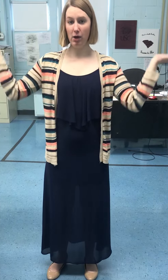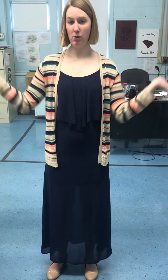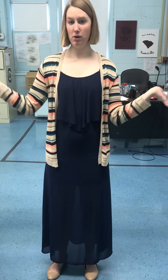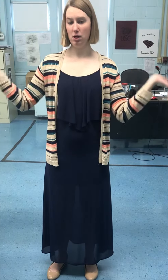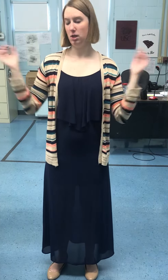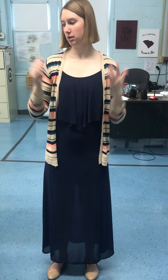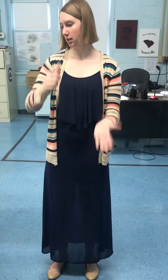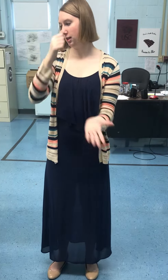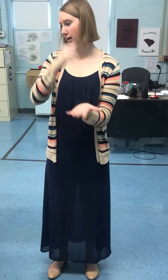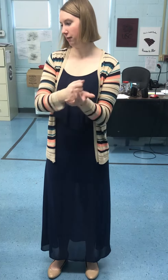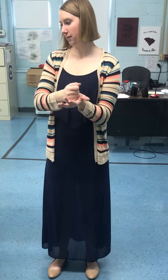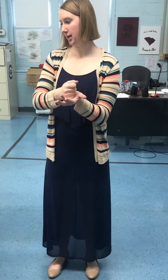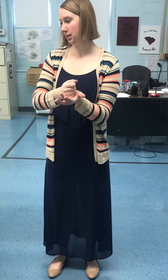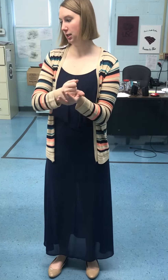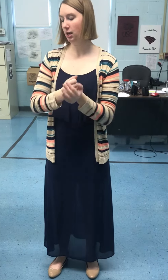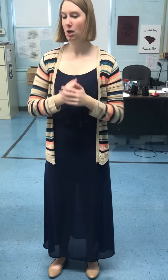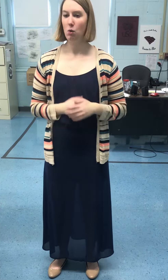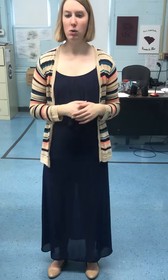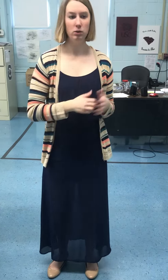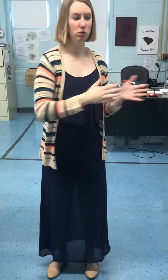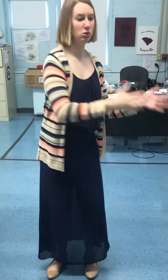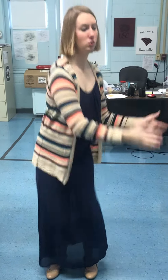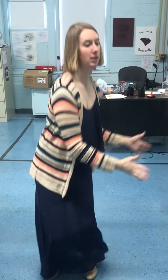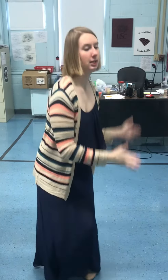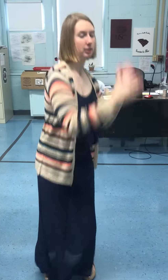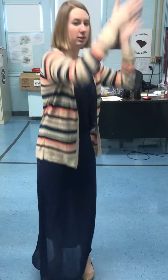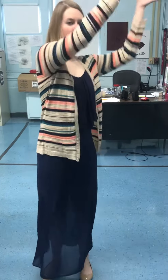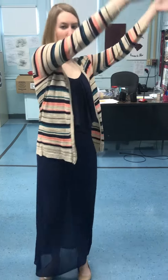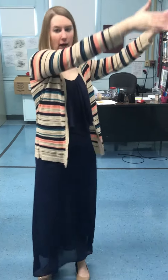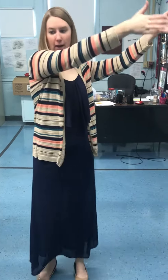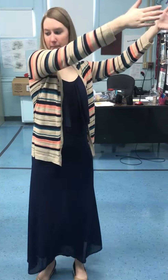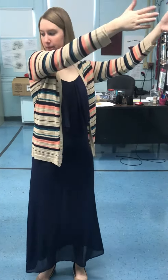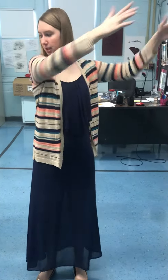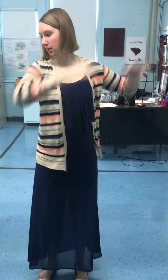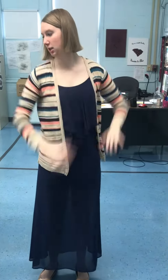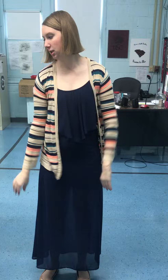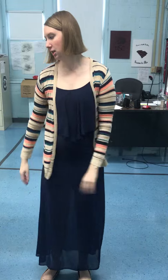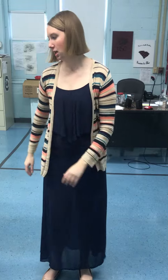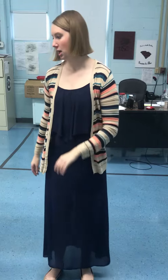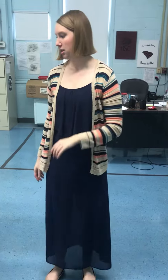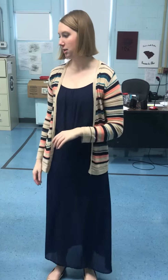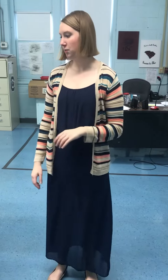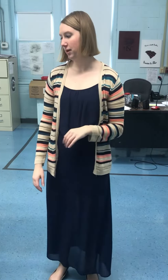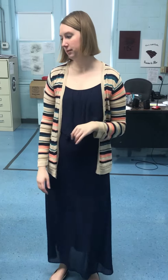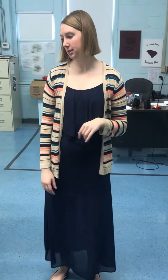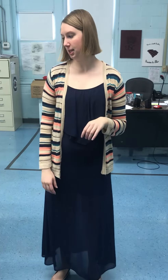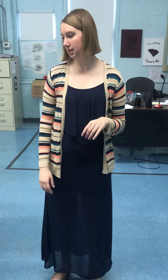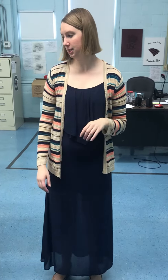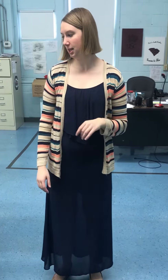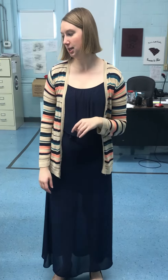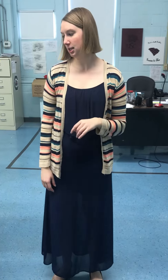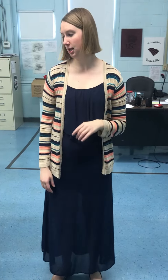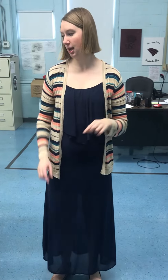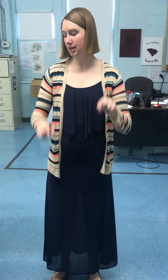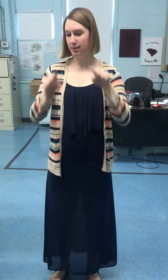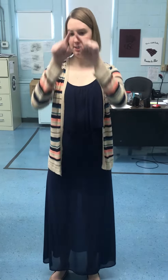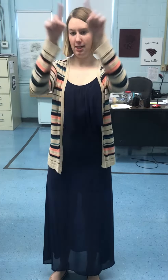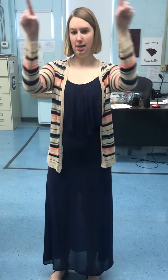the government will do its jobs. Then we have city, state, a city.